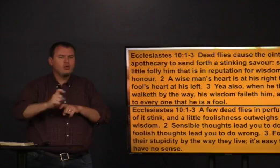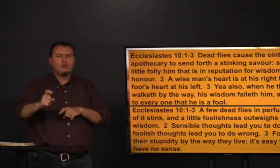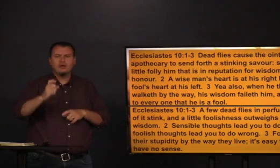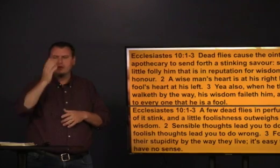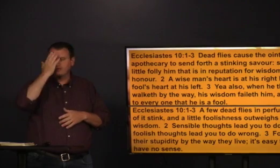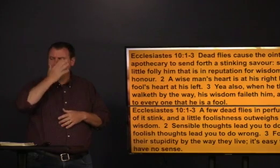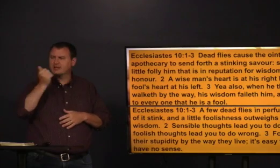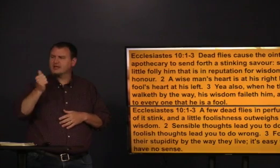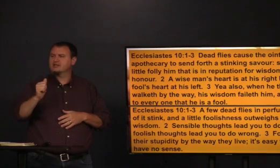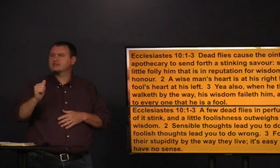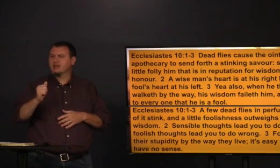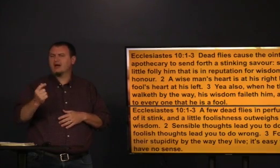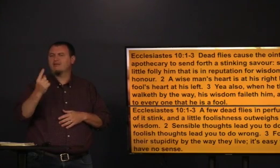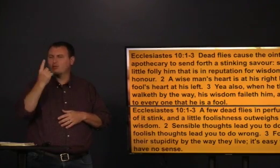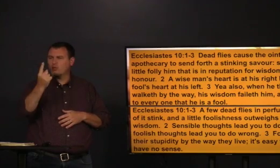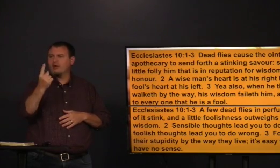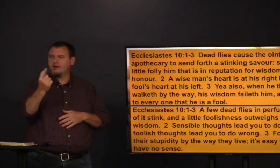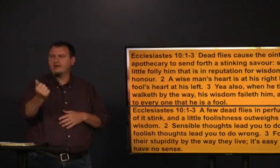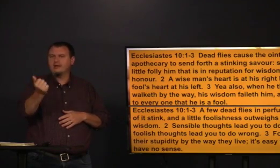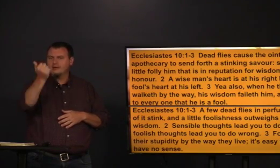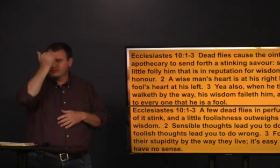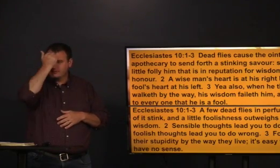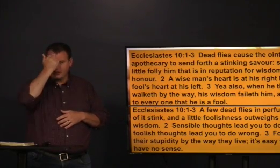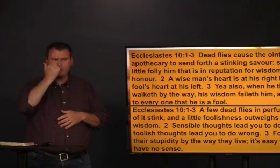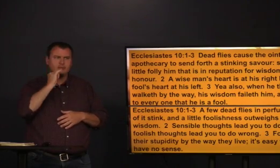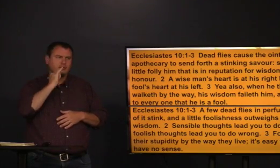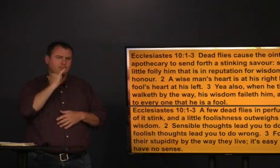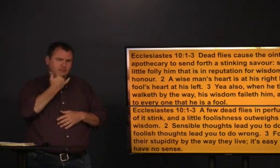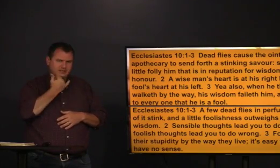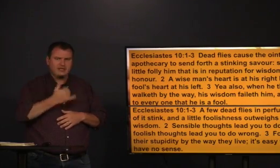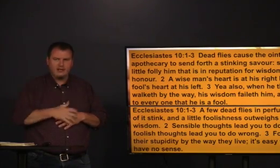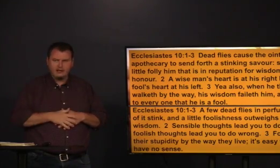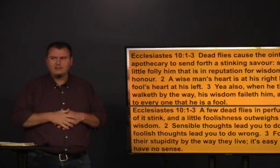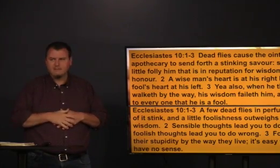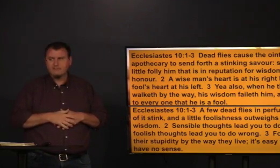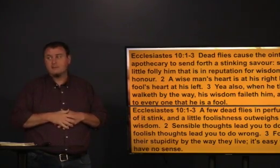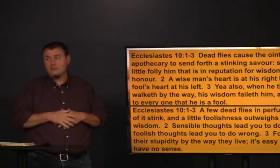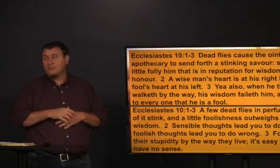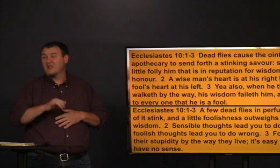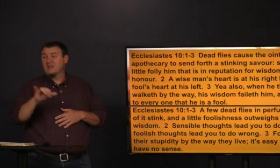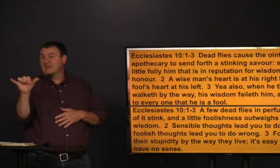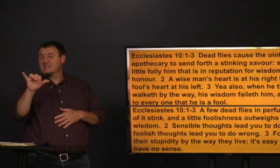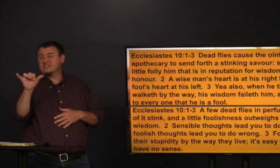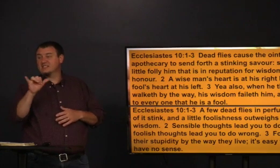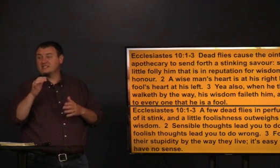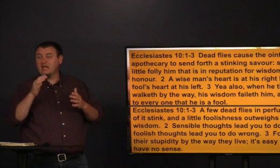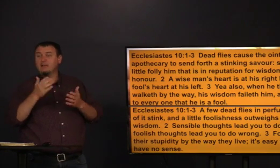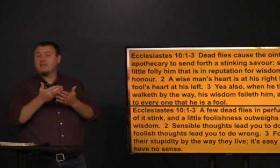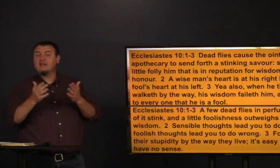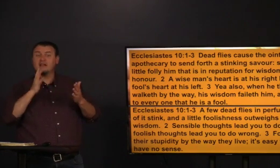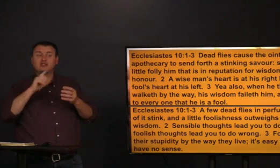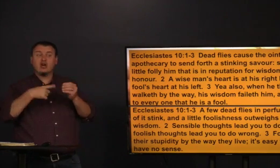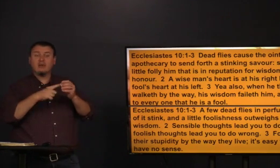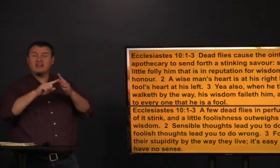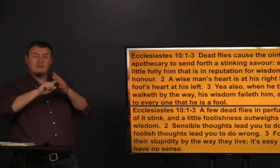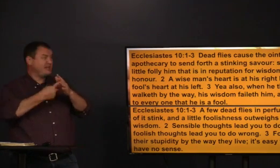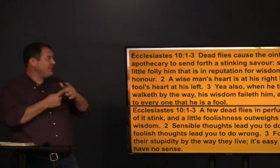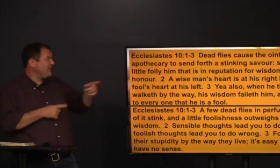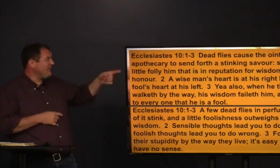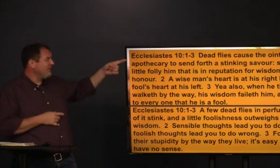ruined because of one dumb mistake. It's the same thing that it's talking about at the beginning.